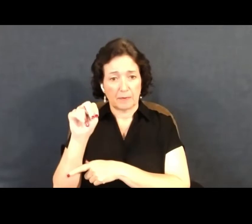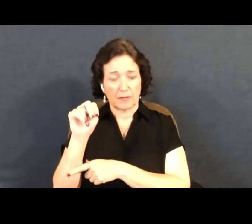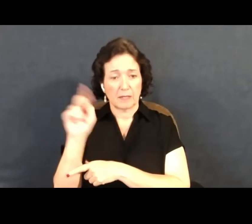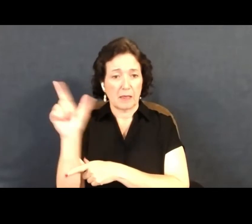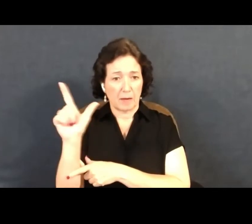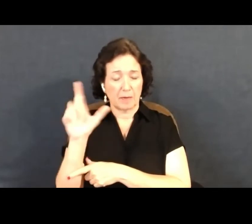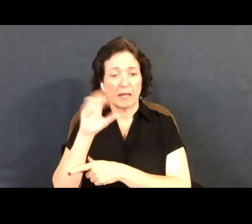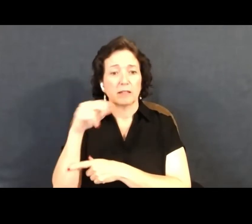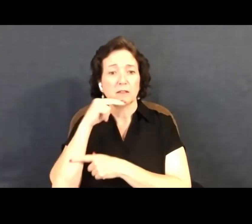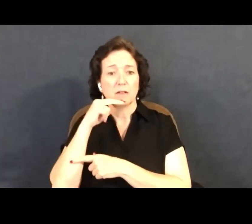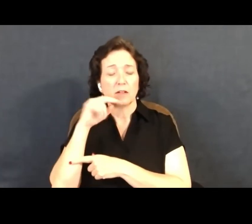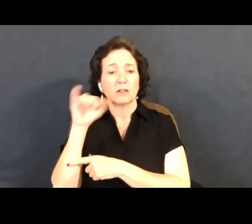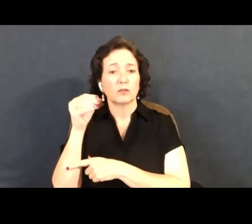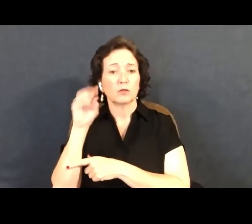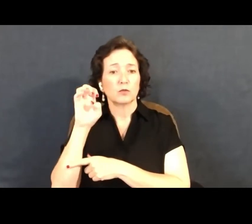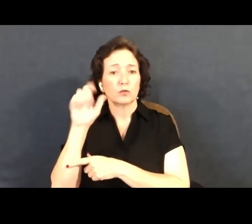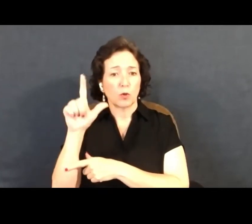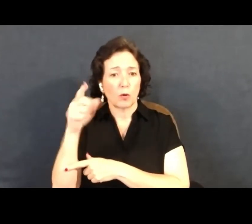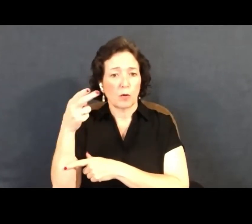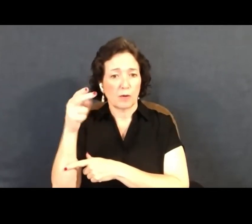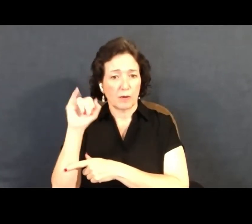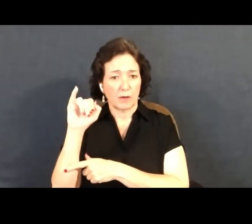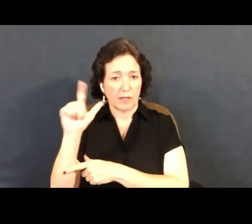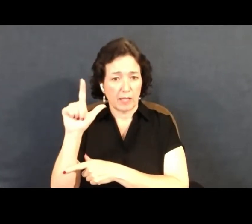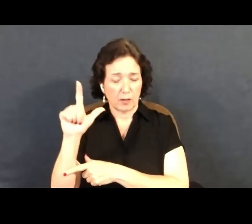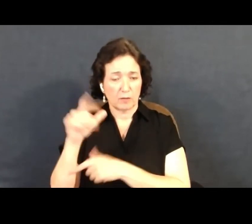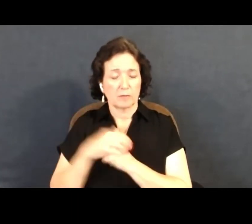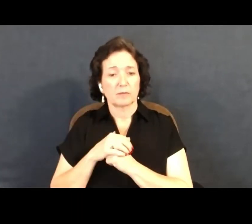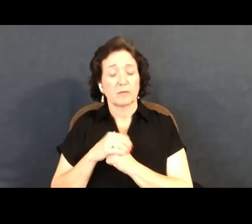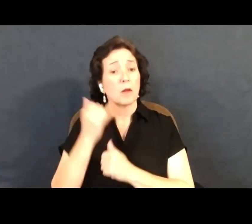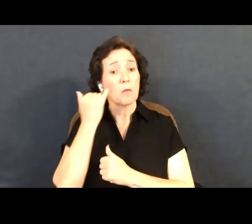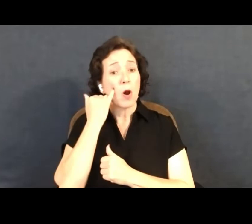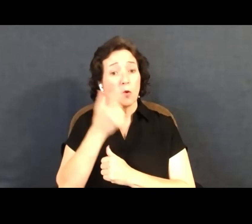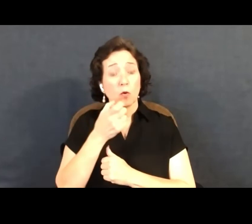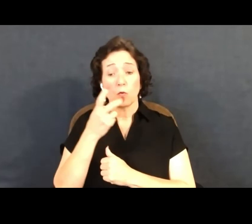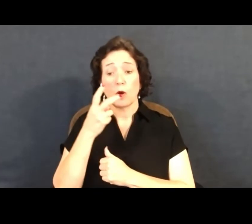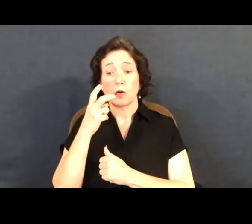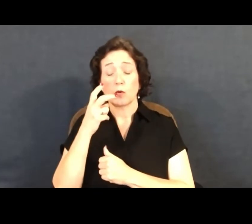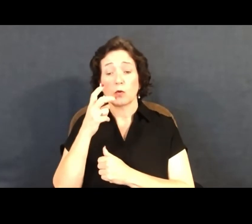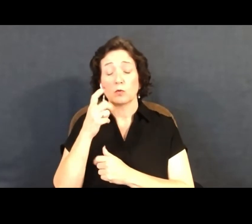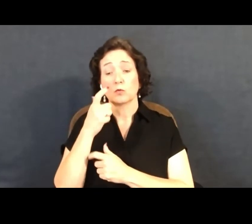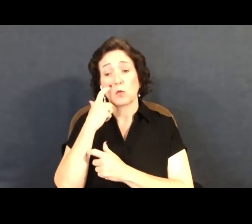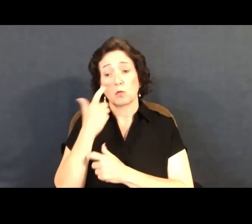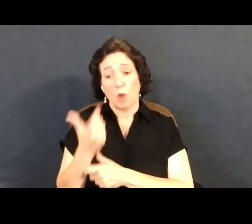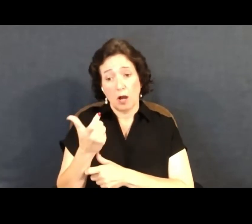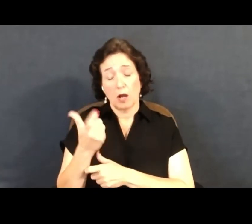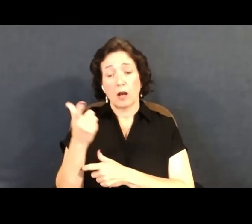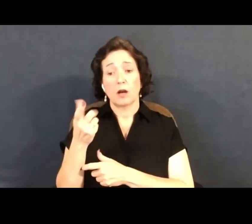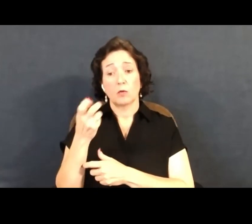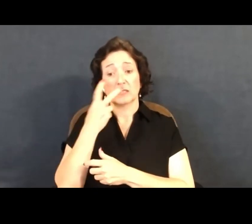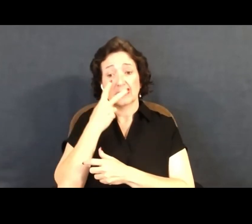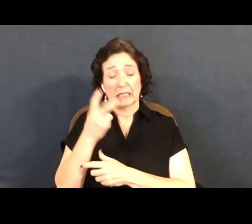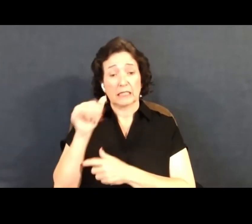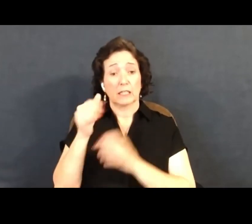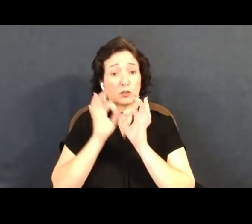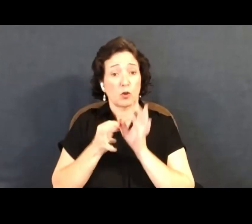Hill. And also, if you'd like to watch or see the signer, the interpreter, as you